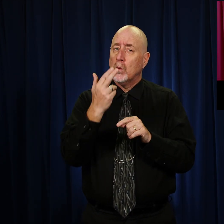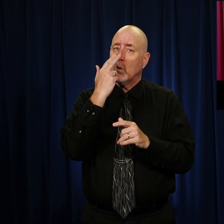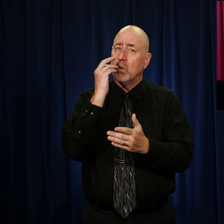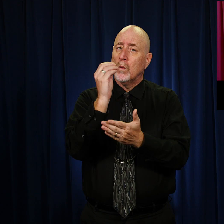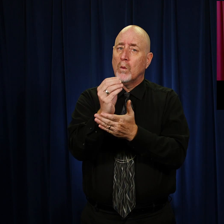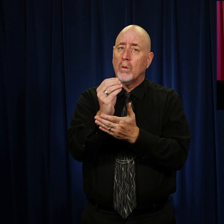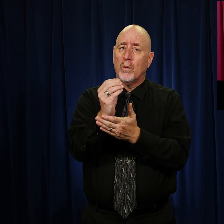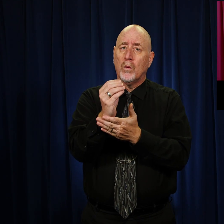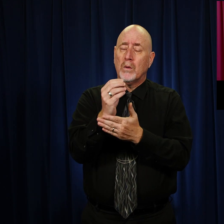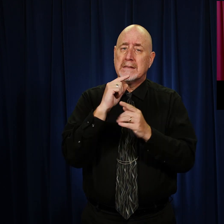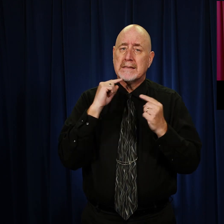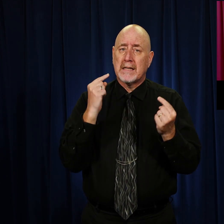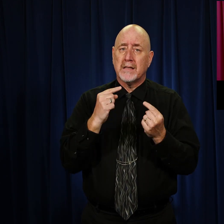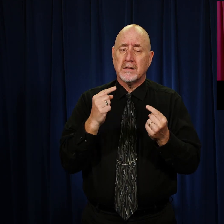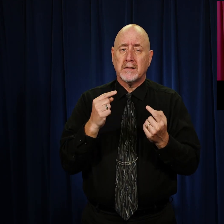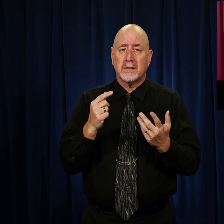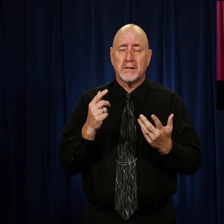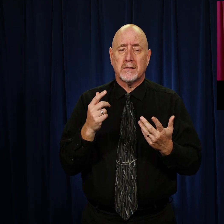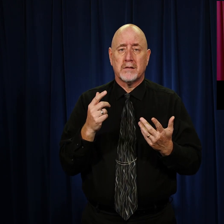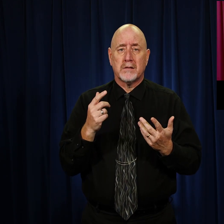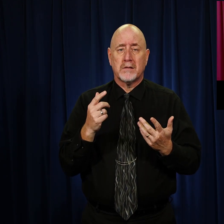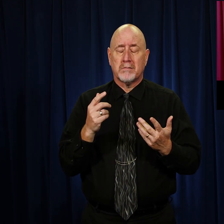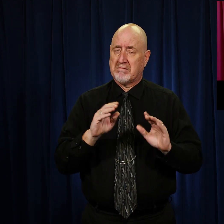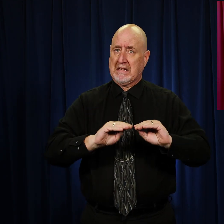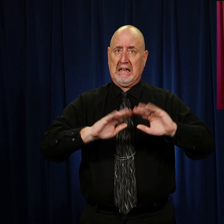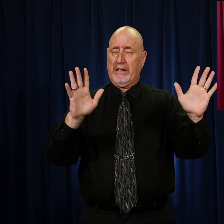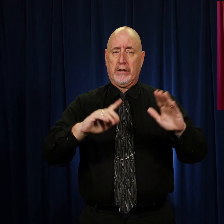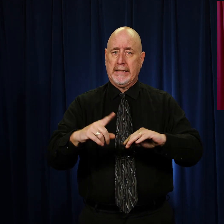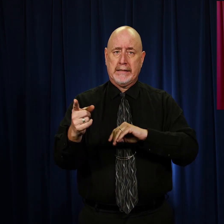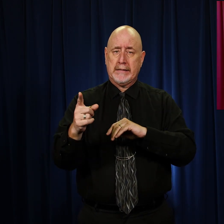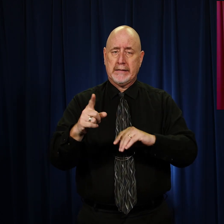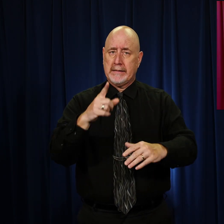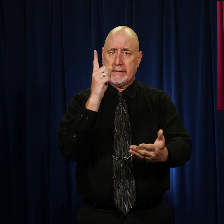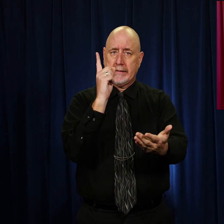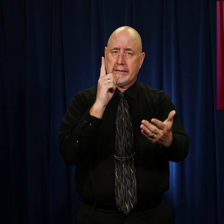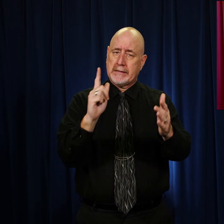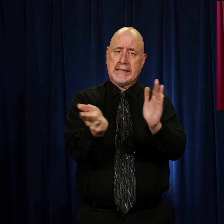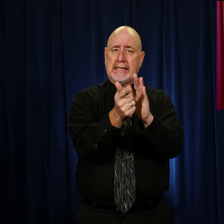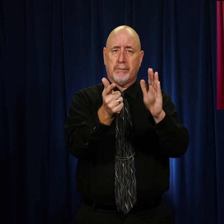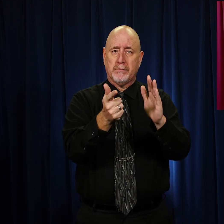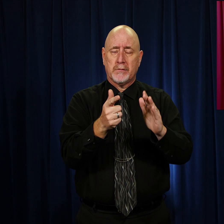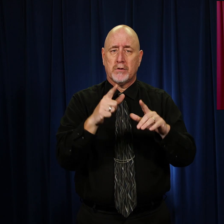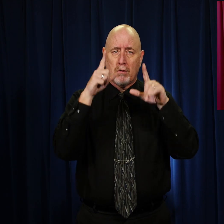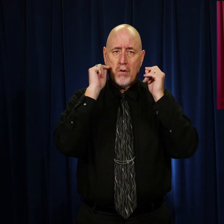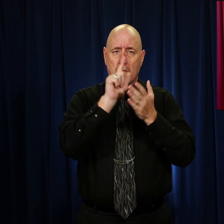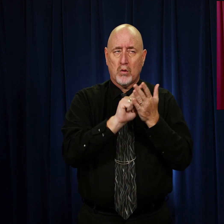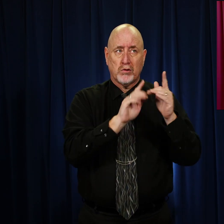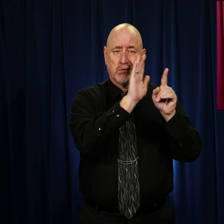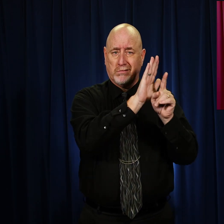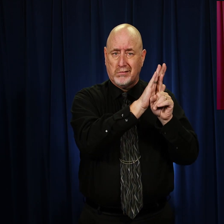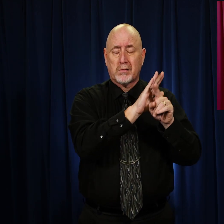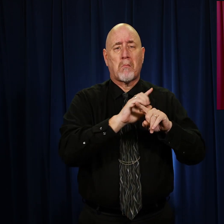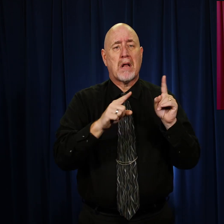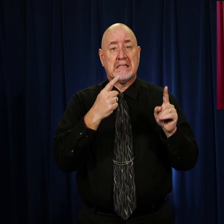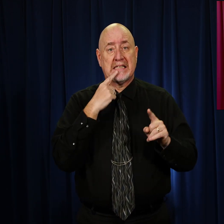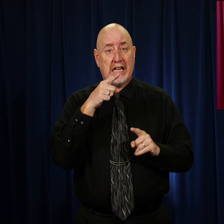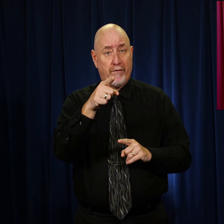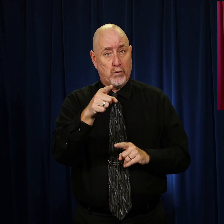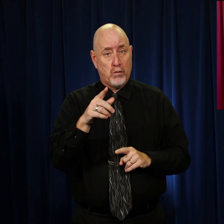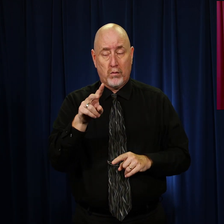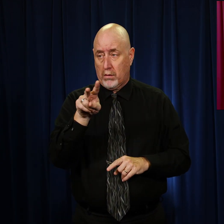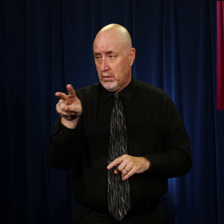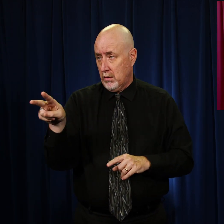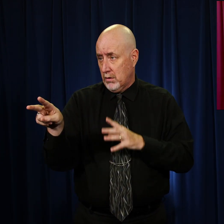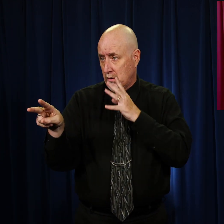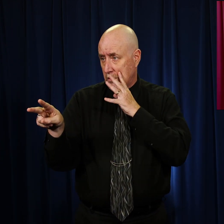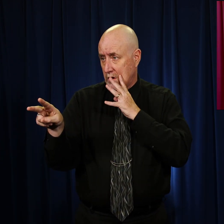severe sin. It was something that was clearly condemned in the Mosaic law. But he says if you